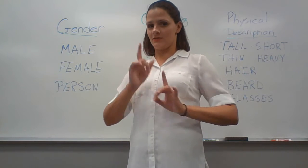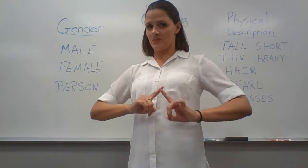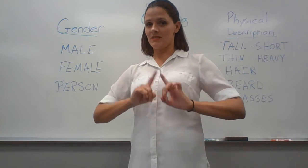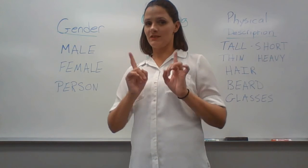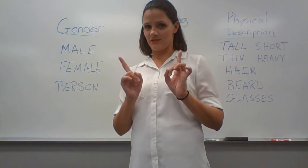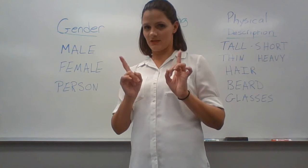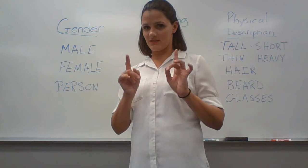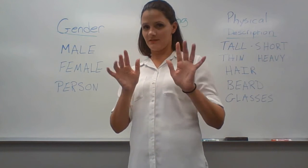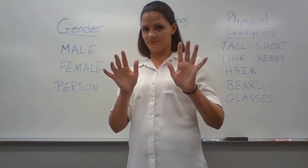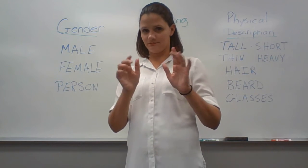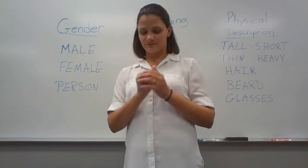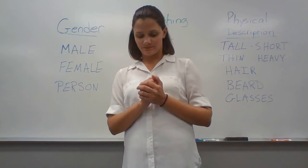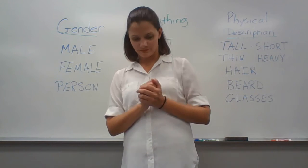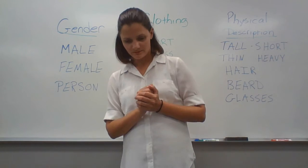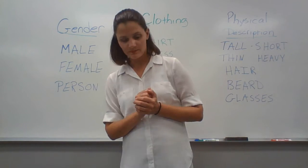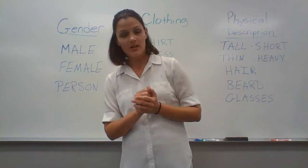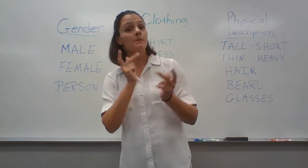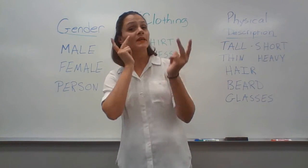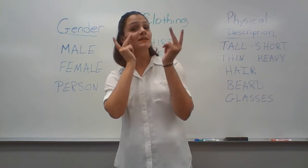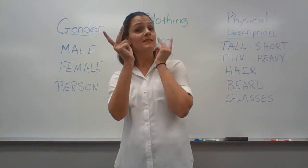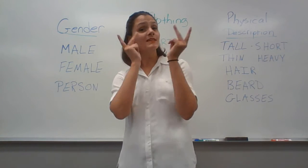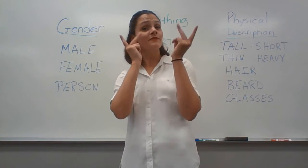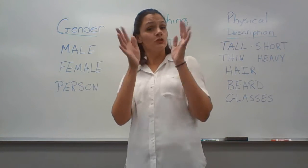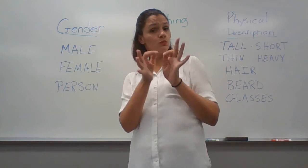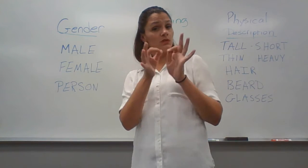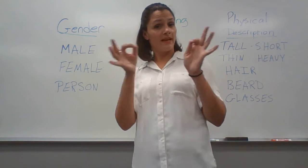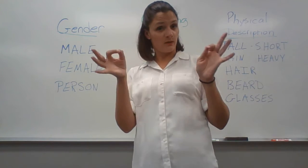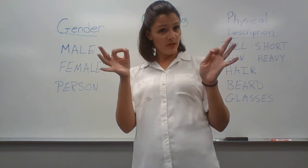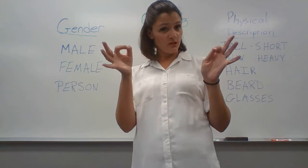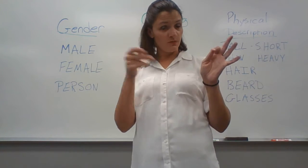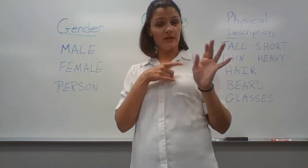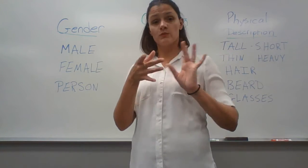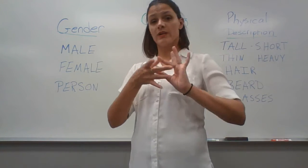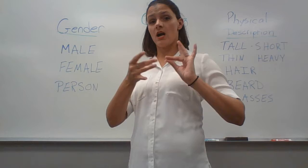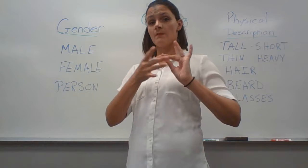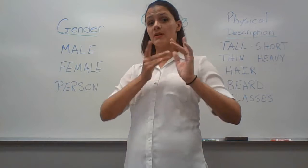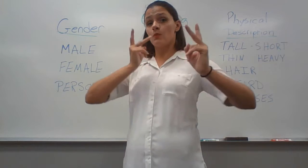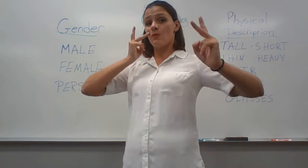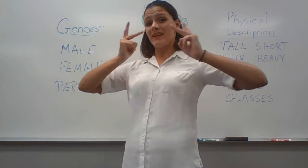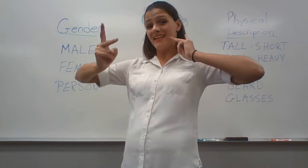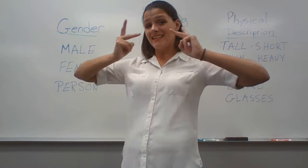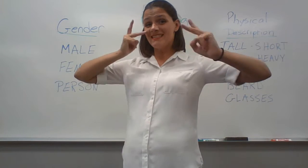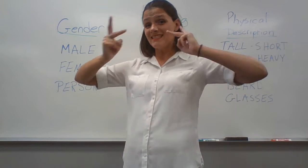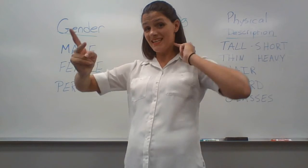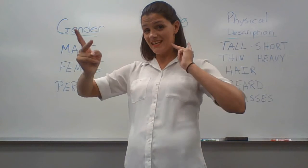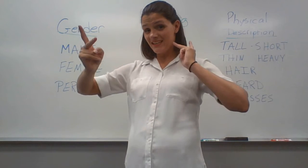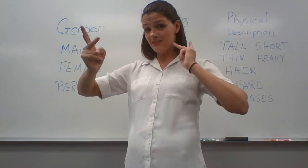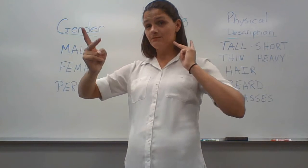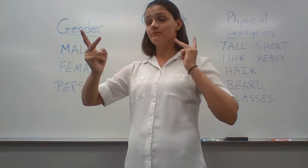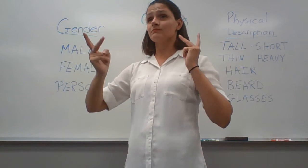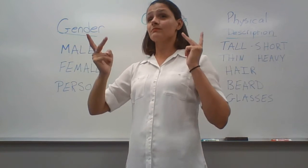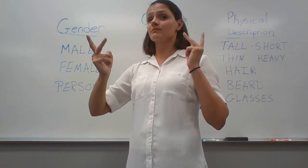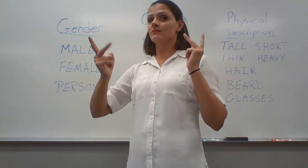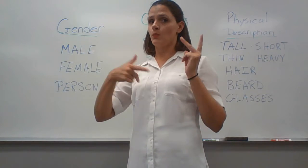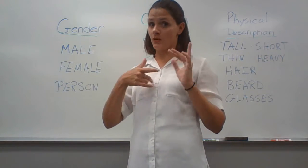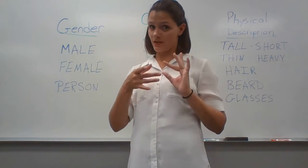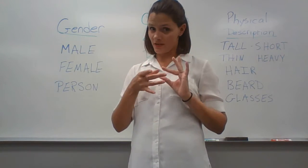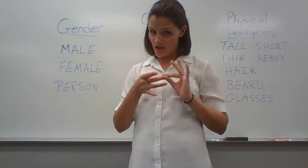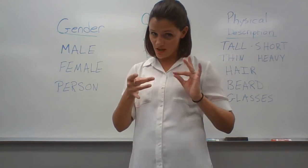bit different because it is a visual language. Because we comment what we can see, we're going to